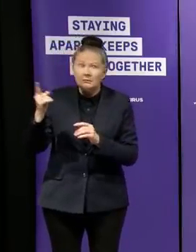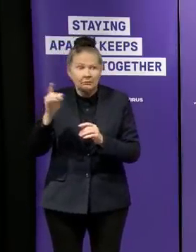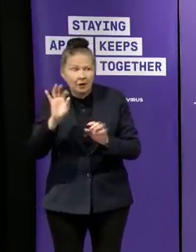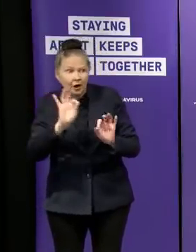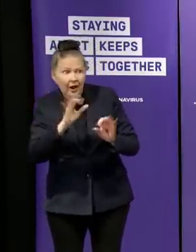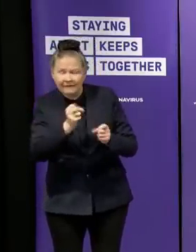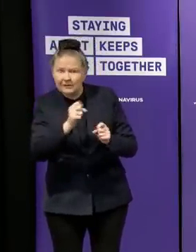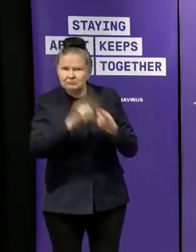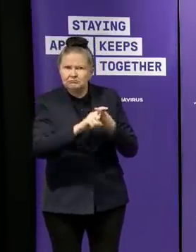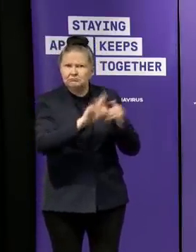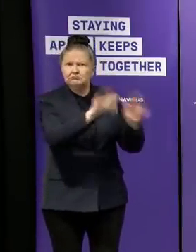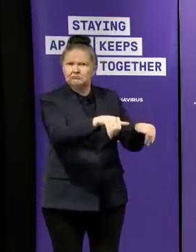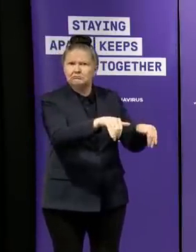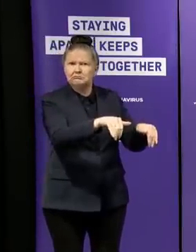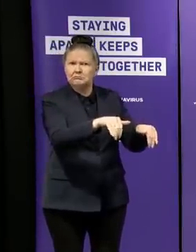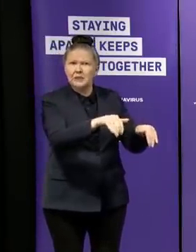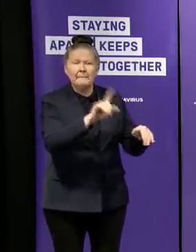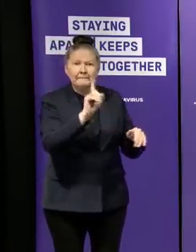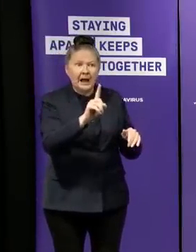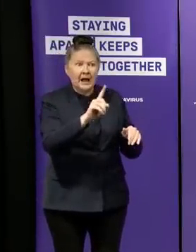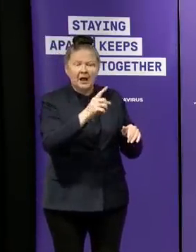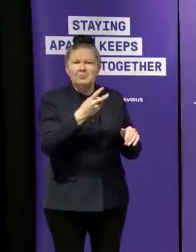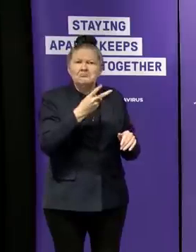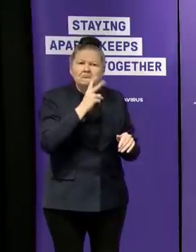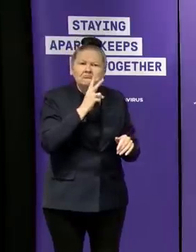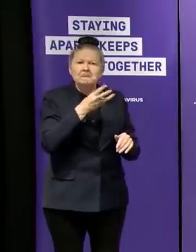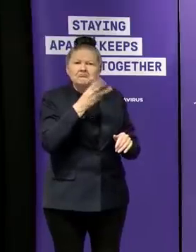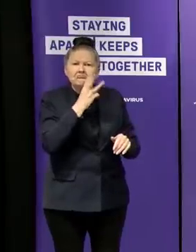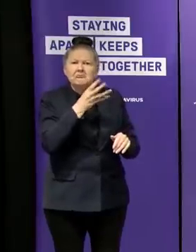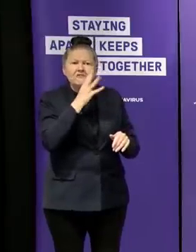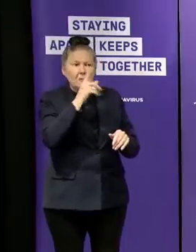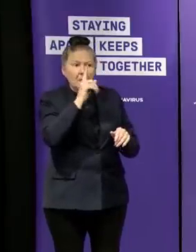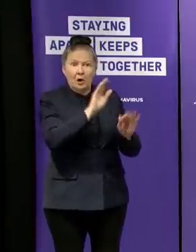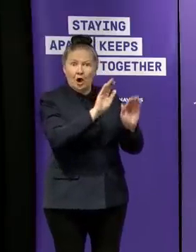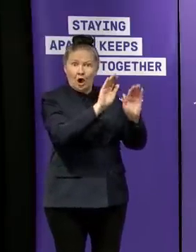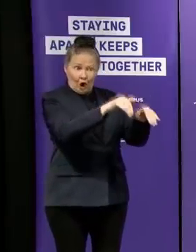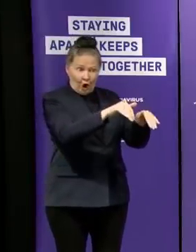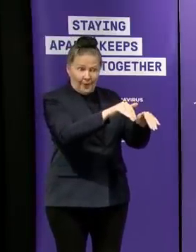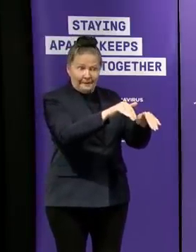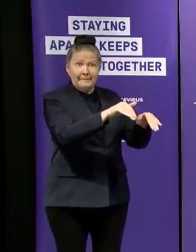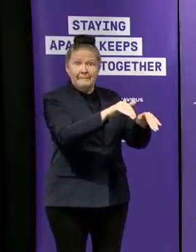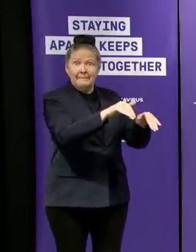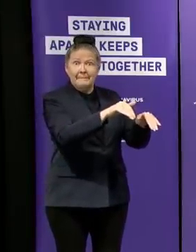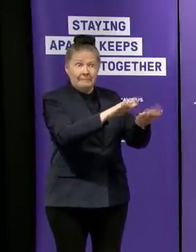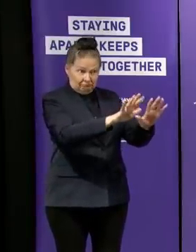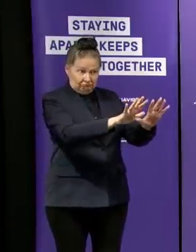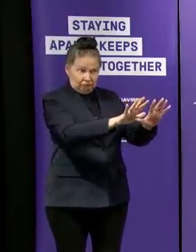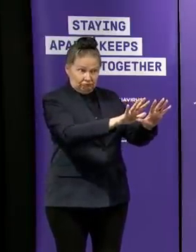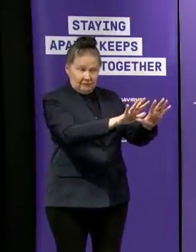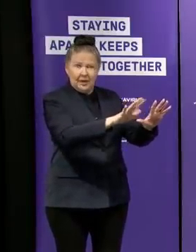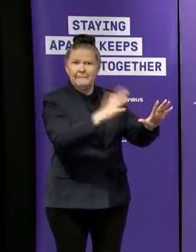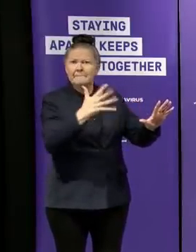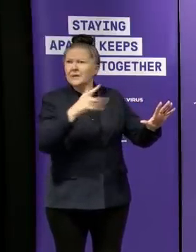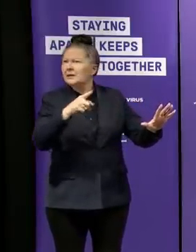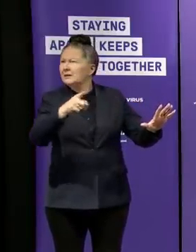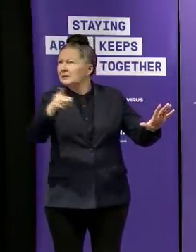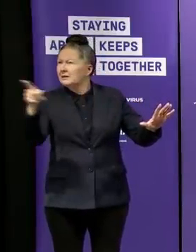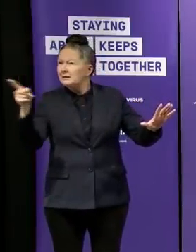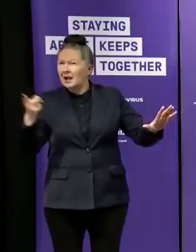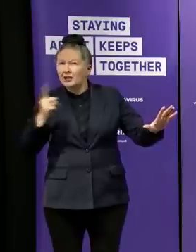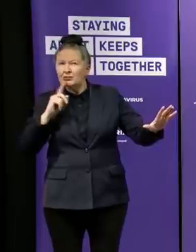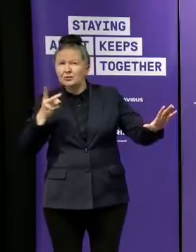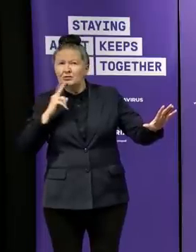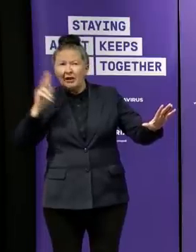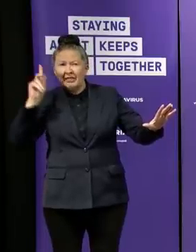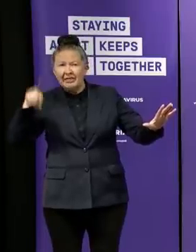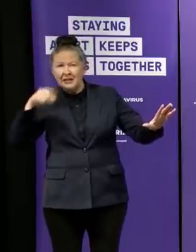those hundreds of people being locked down in their homes makes possible is hundreds of thousands of others being able to go